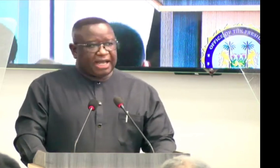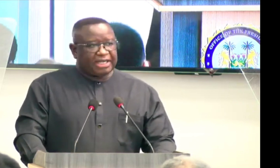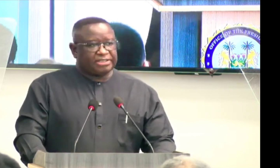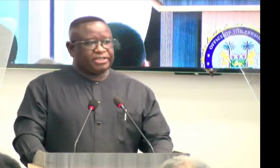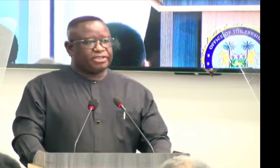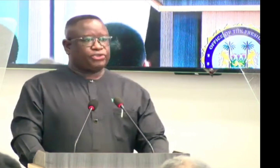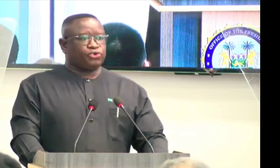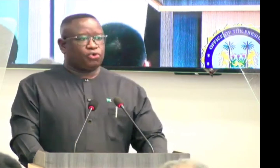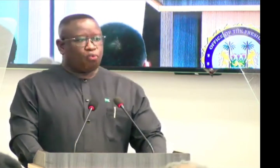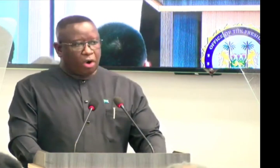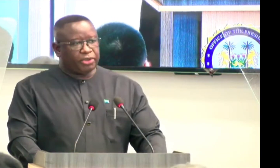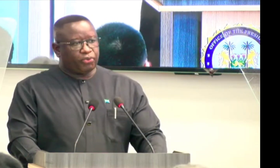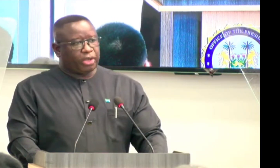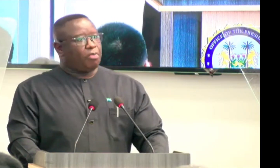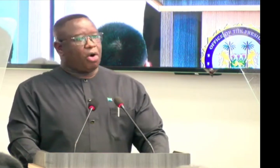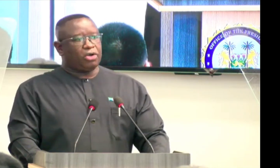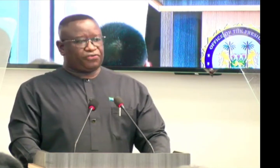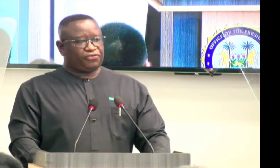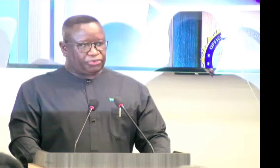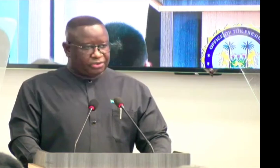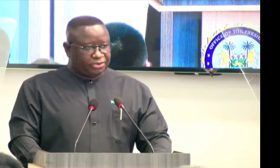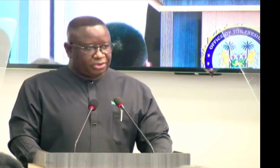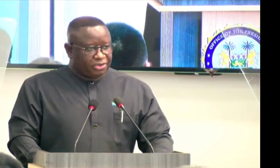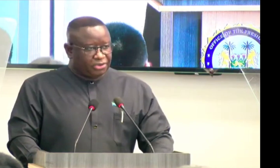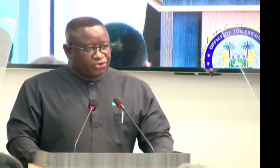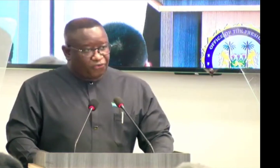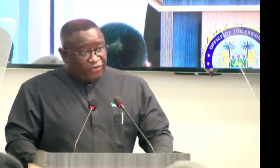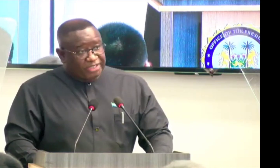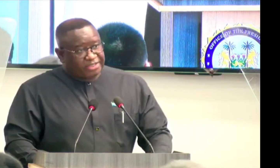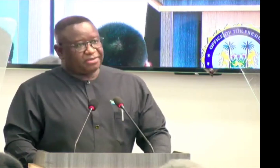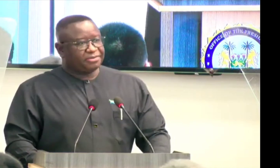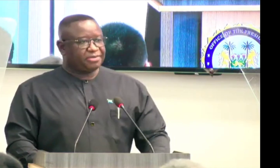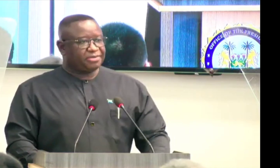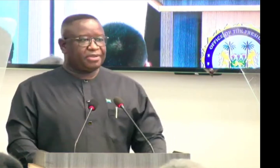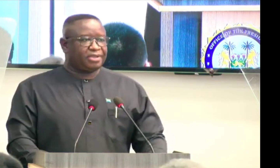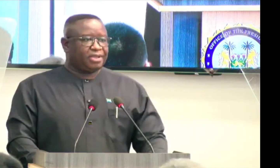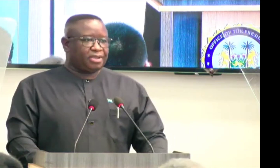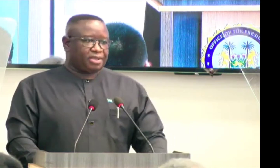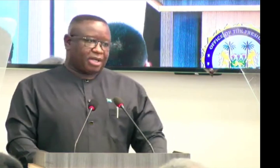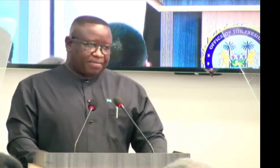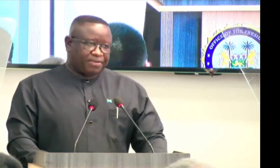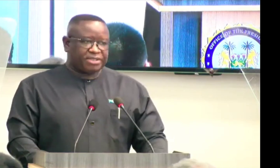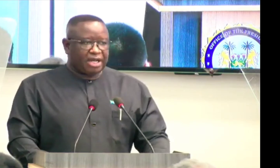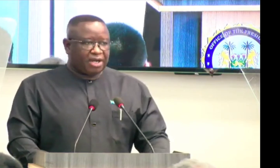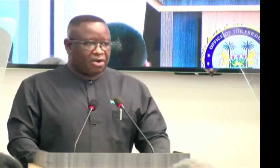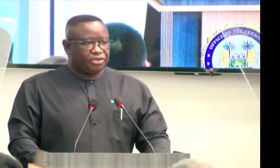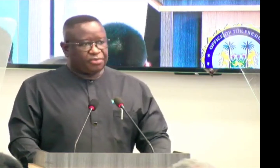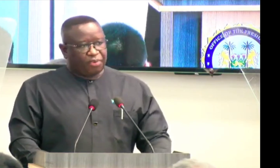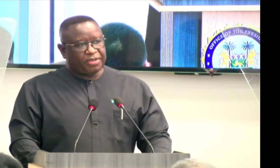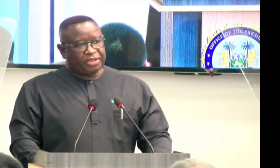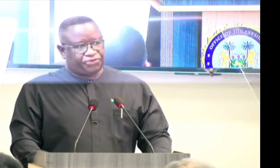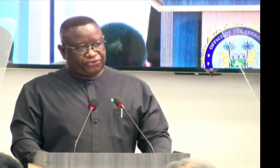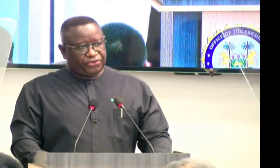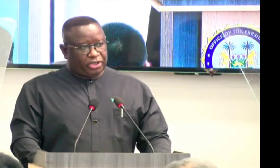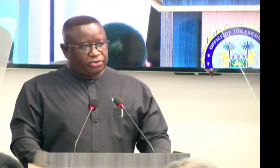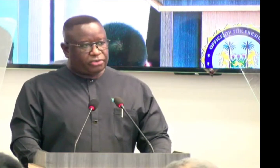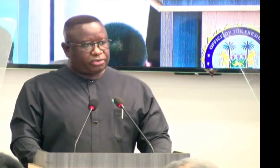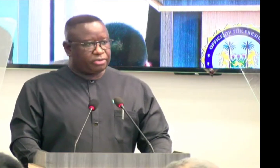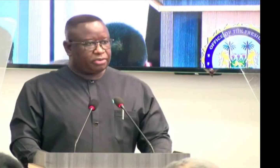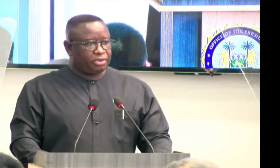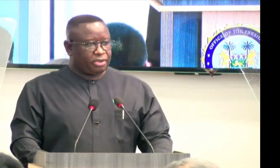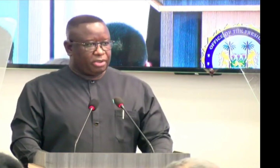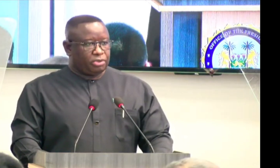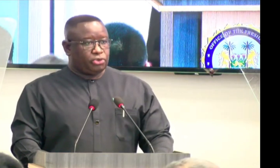I'm delighted to warmly welcome all of you to Freetown, the capital of the Republic of Sierra